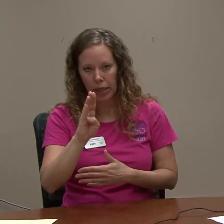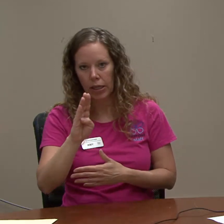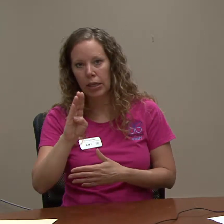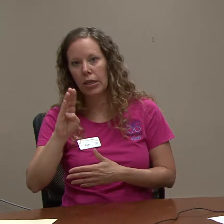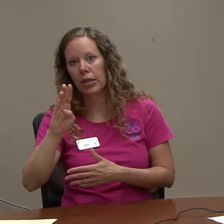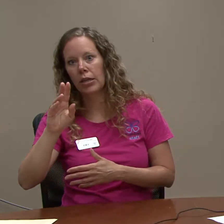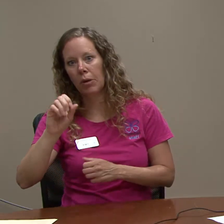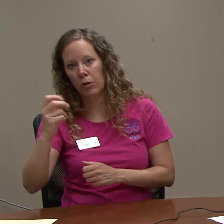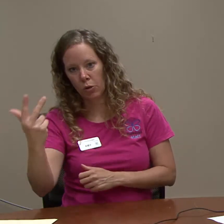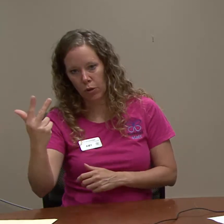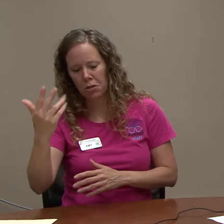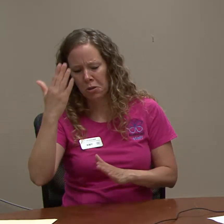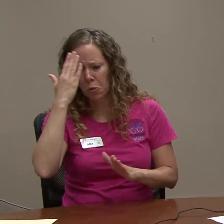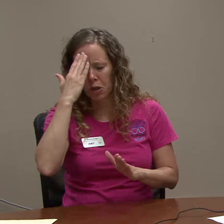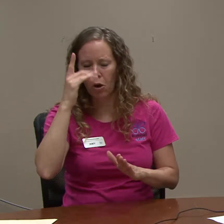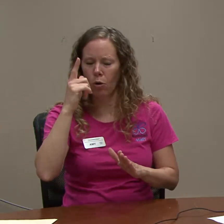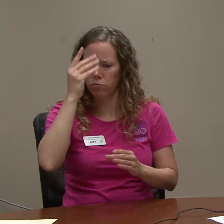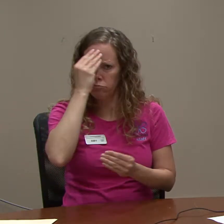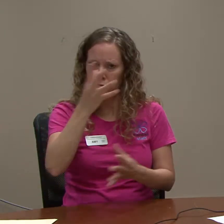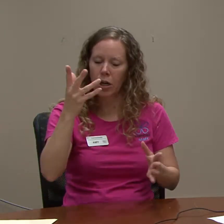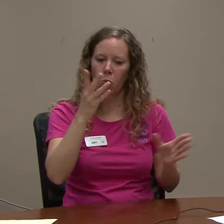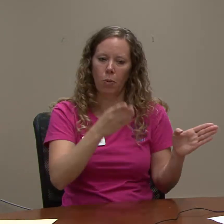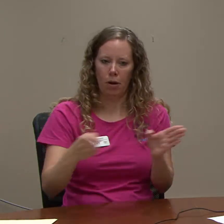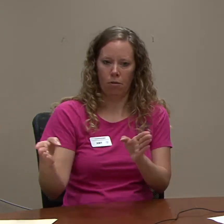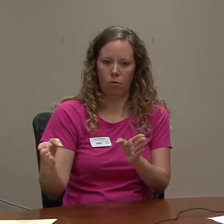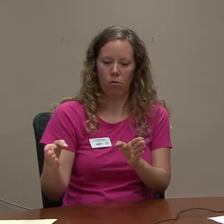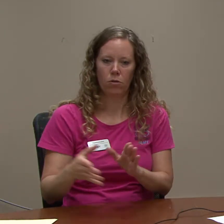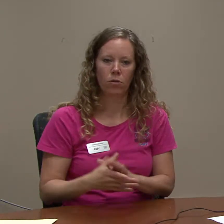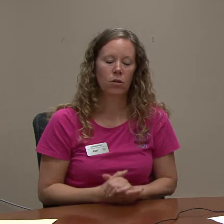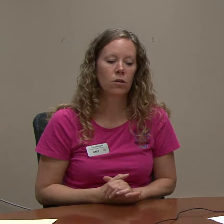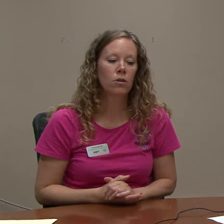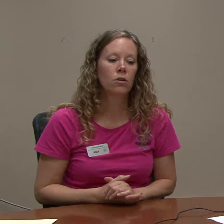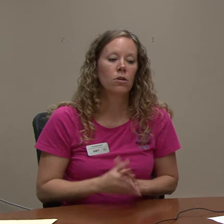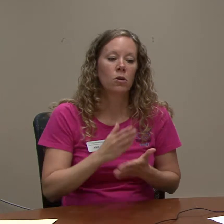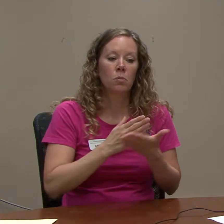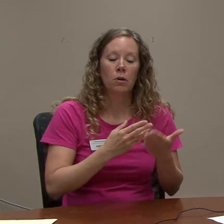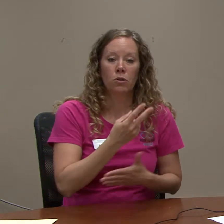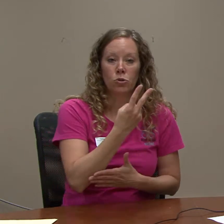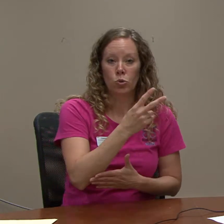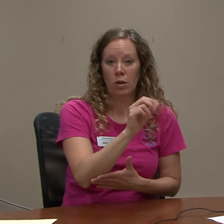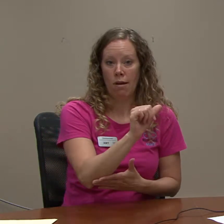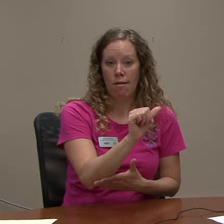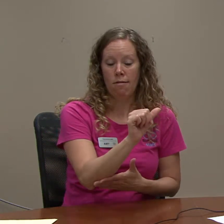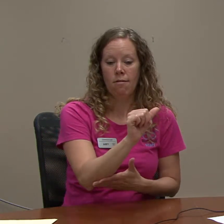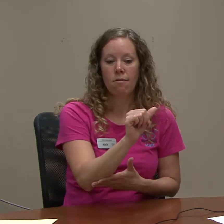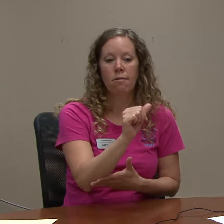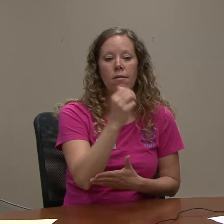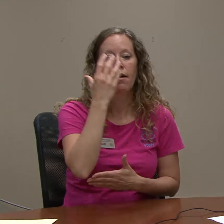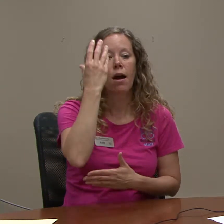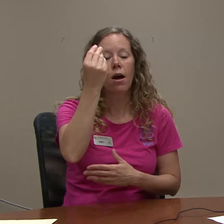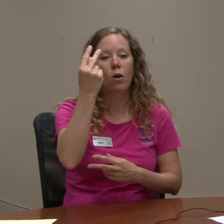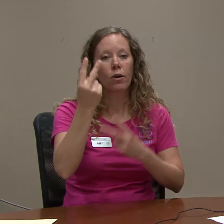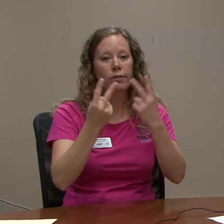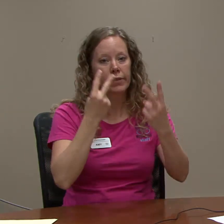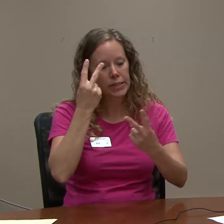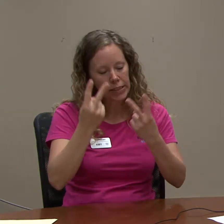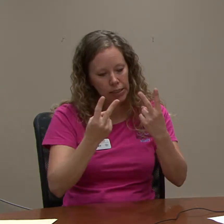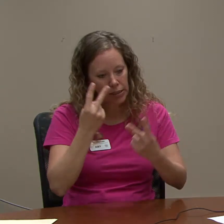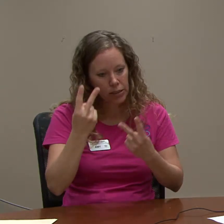coming and we are preparing for it. So phase 2A, outdoor visiting